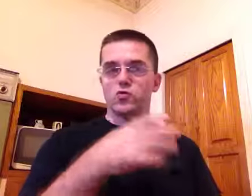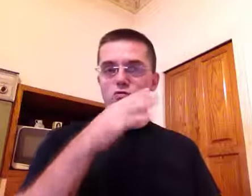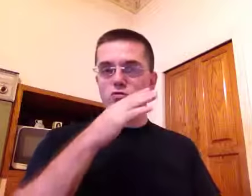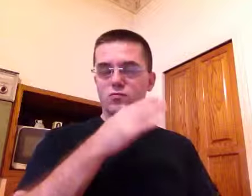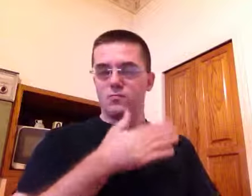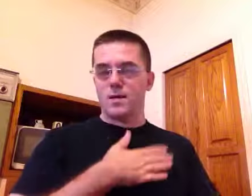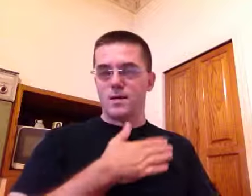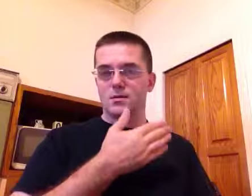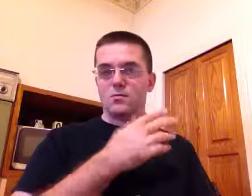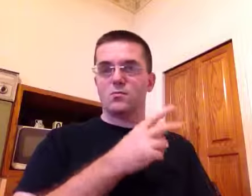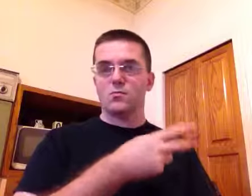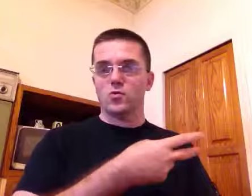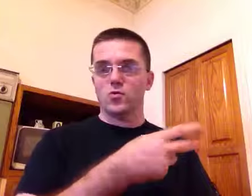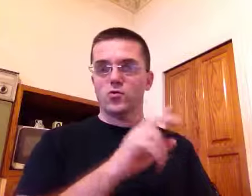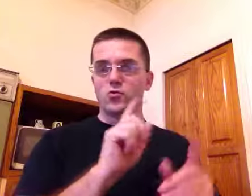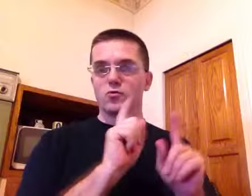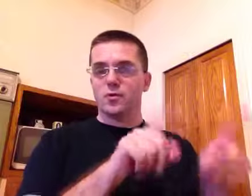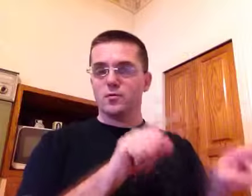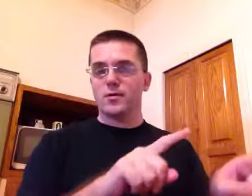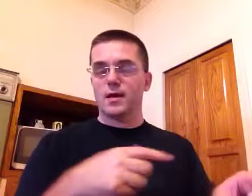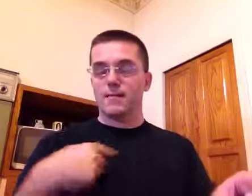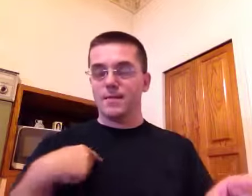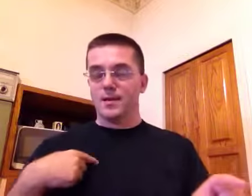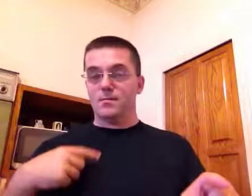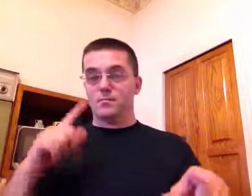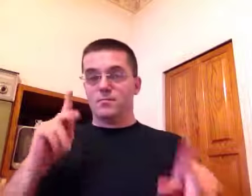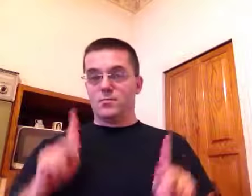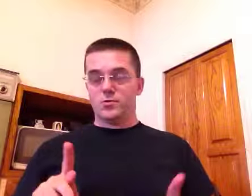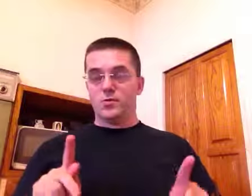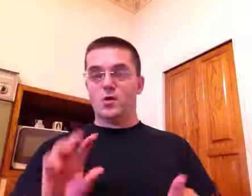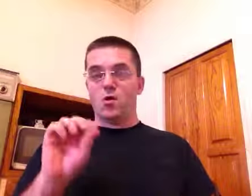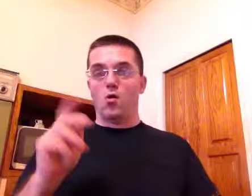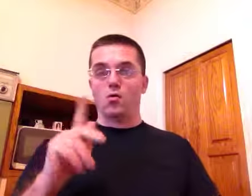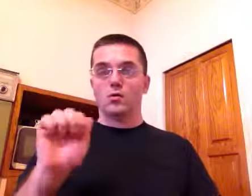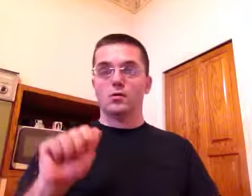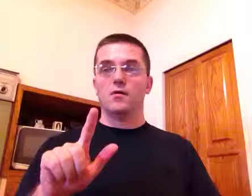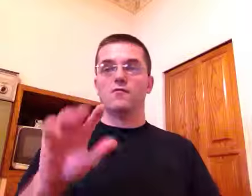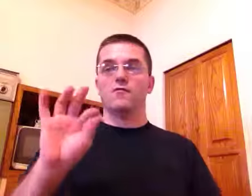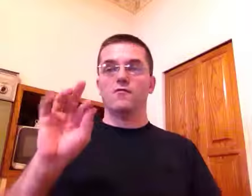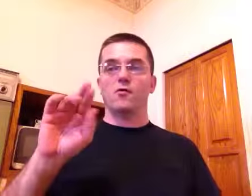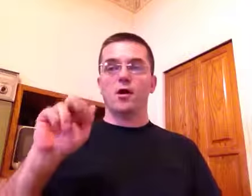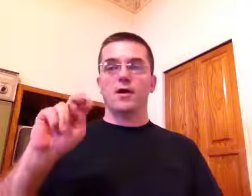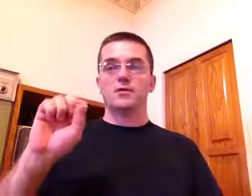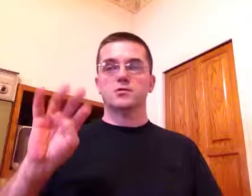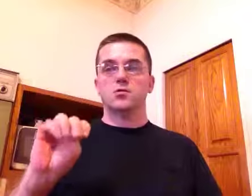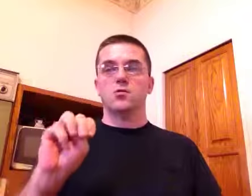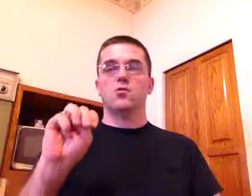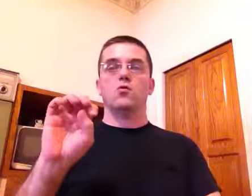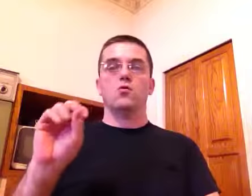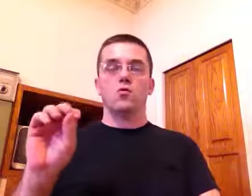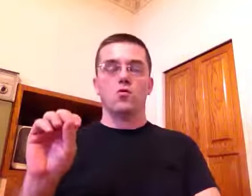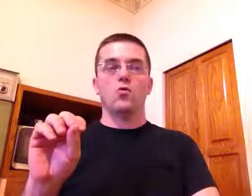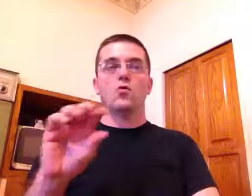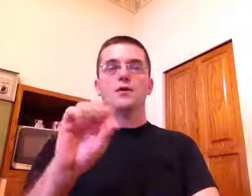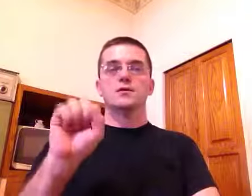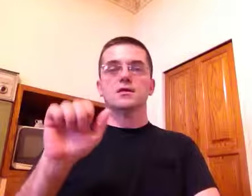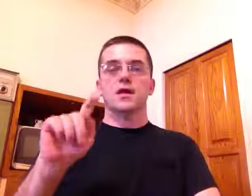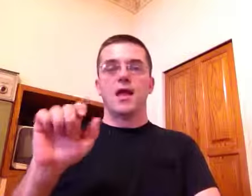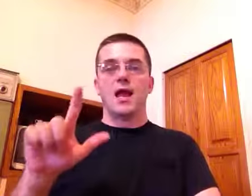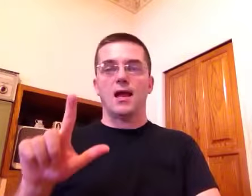well. Now, this is me visiting your city live. Oklahoma City, Fresno, Denver, and Seattle. And this new event's called